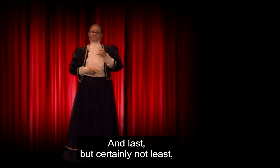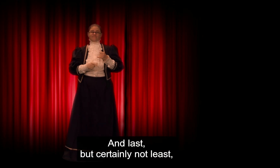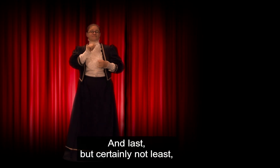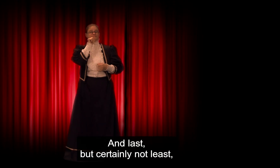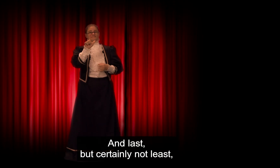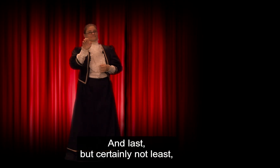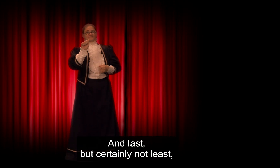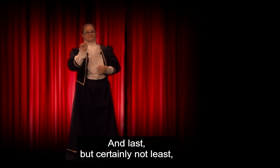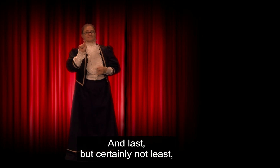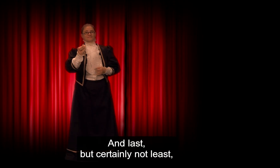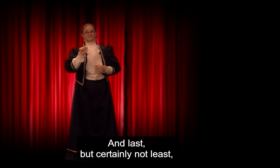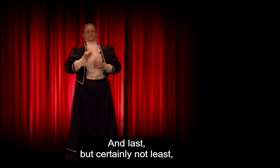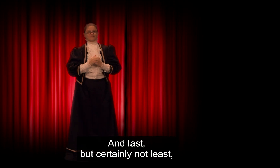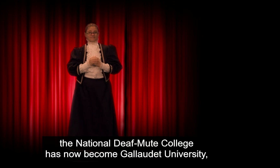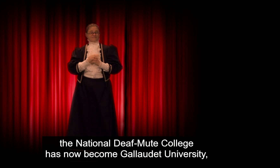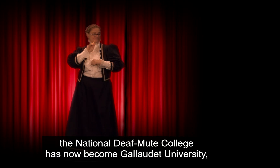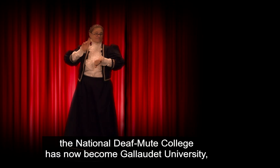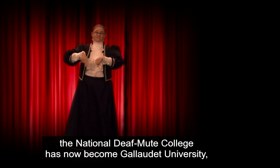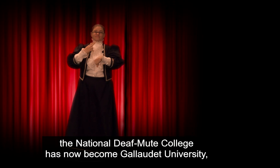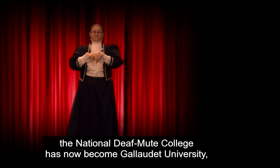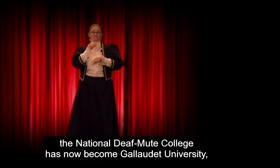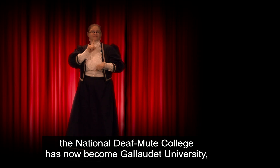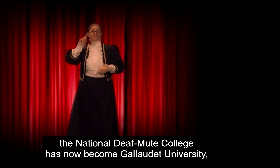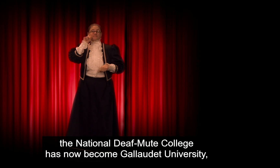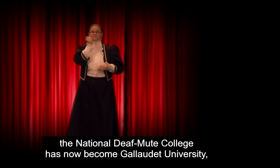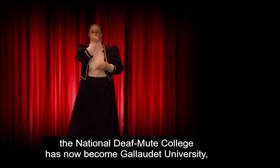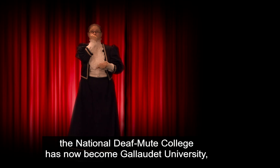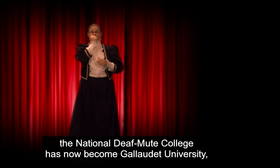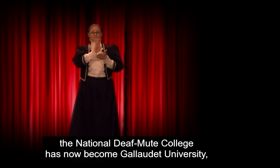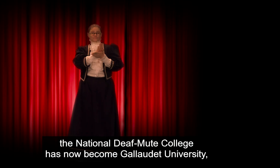but certainly not least, the National Deaf-Mute College